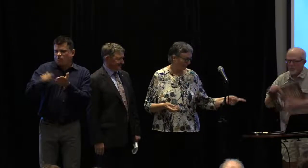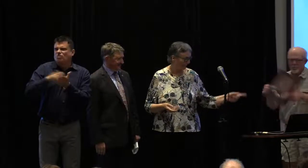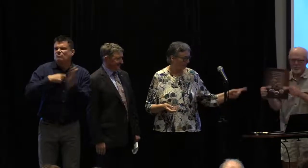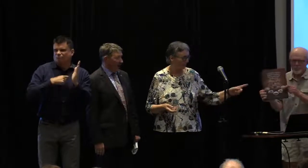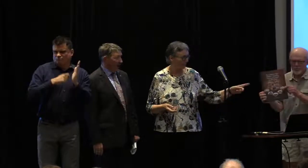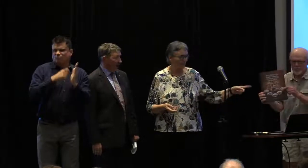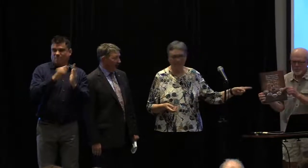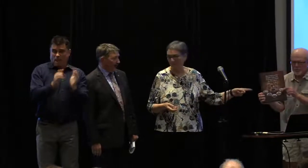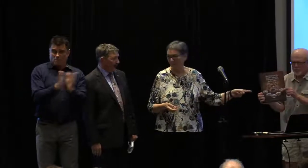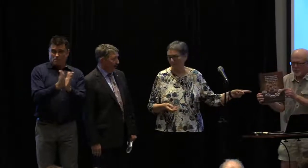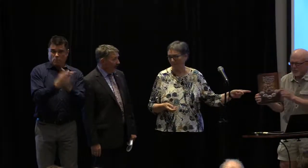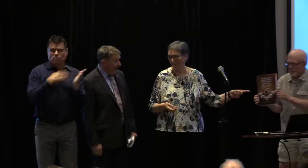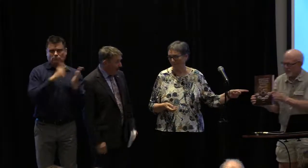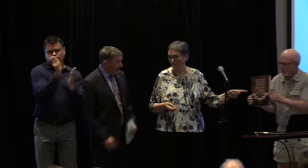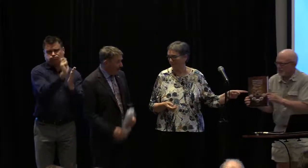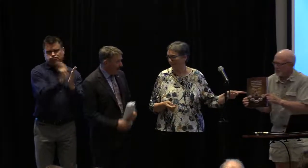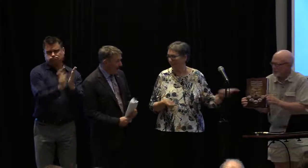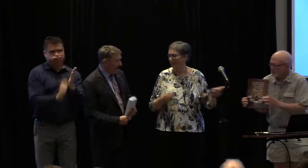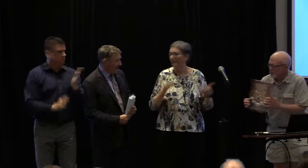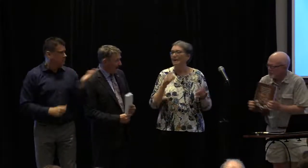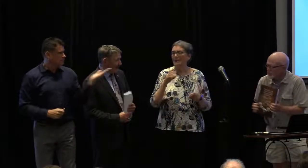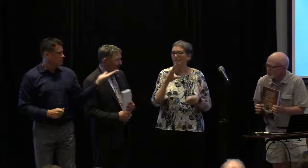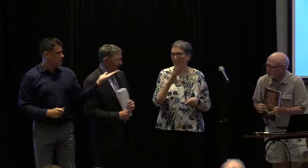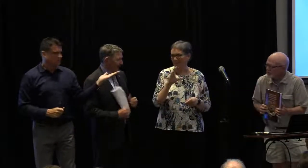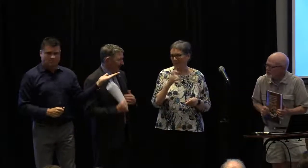I authored this book.